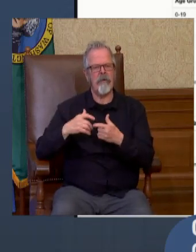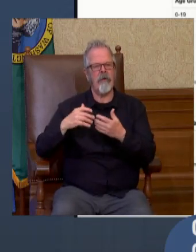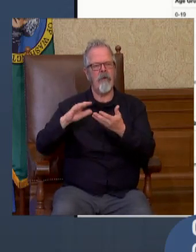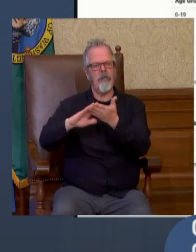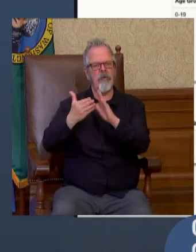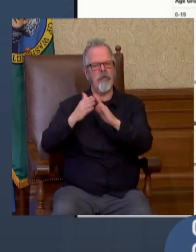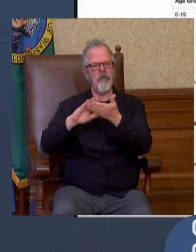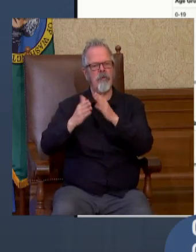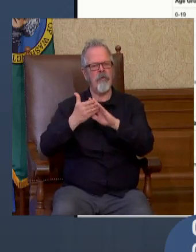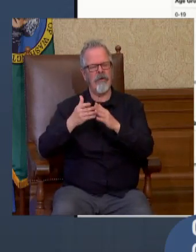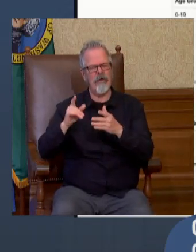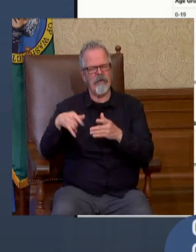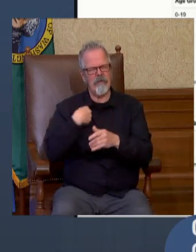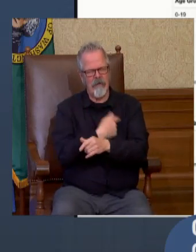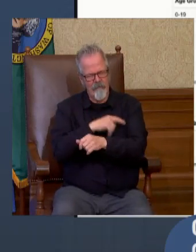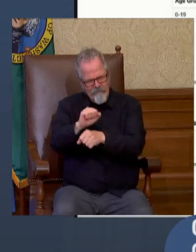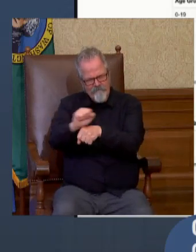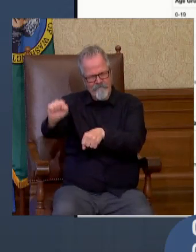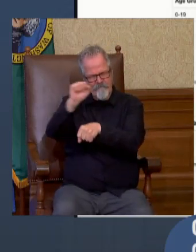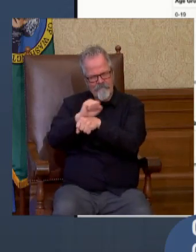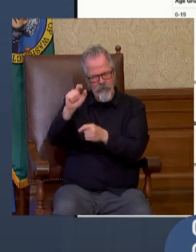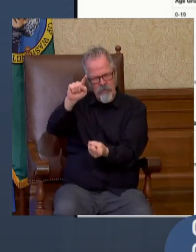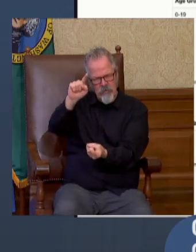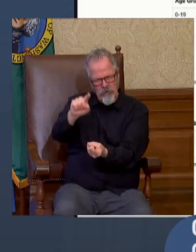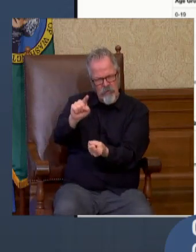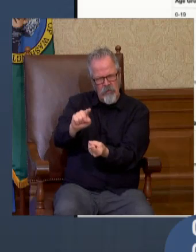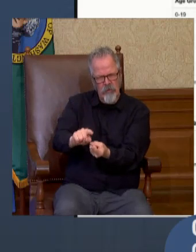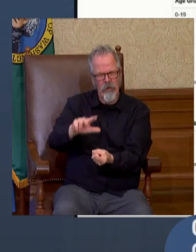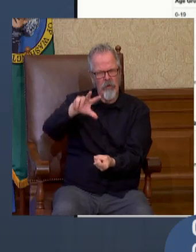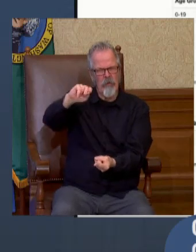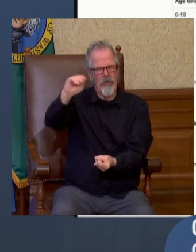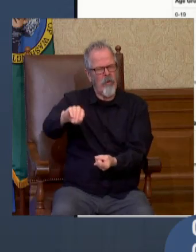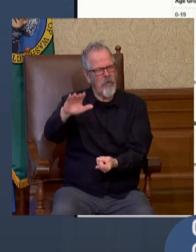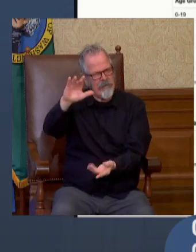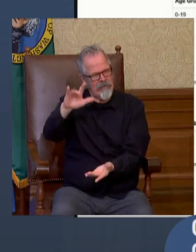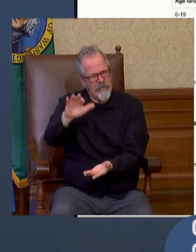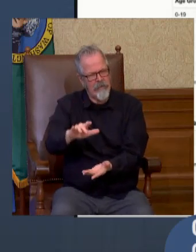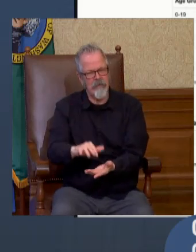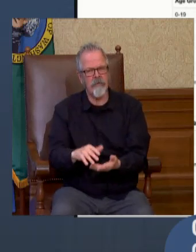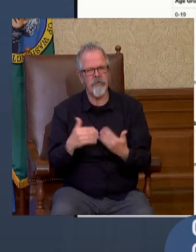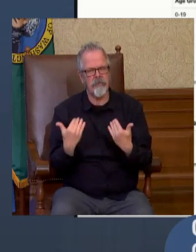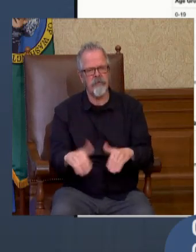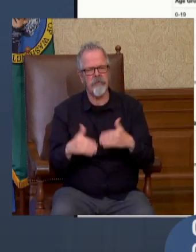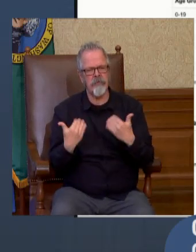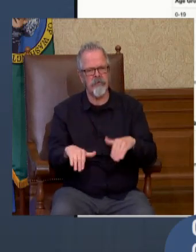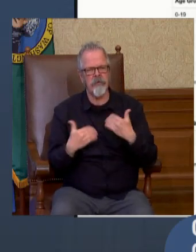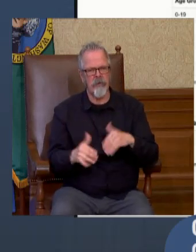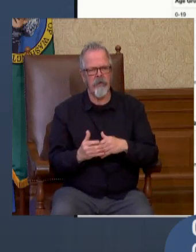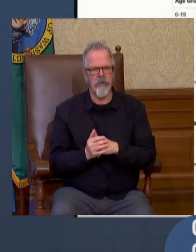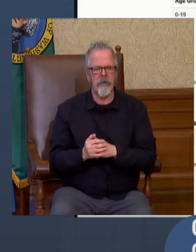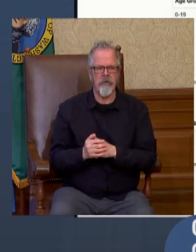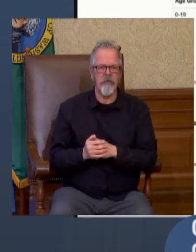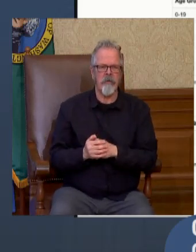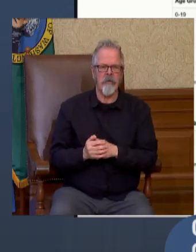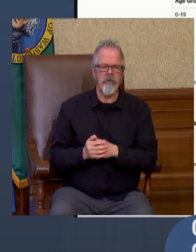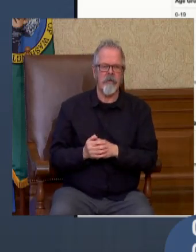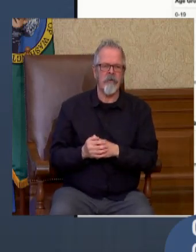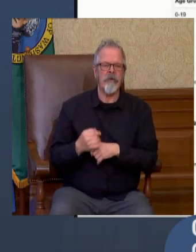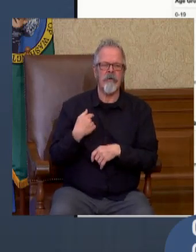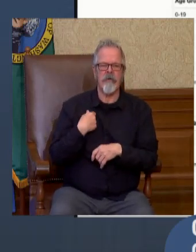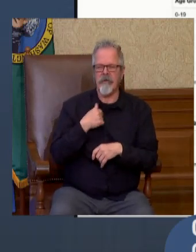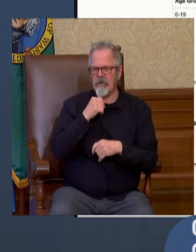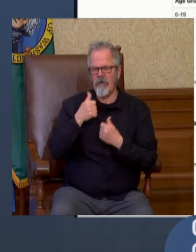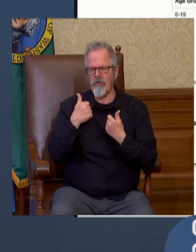that exists for. I'll just leave it on that right now rather than leave the entire graph. It shows an